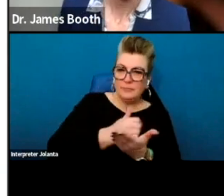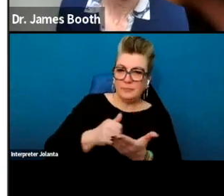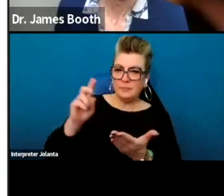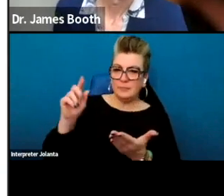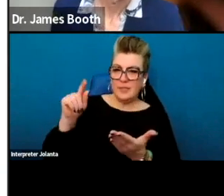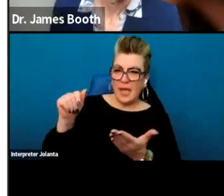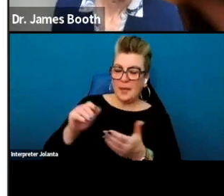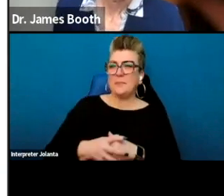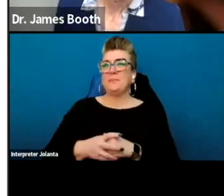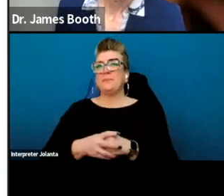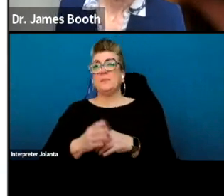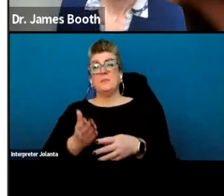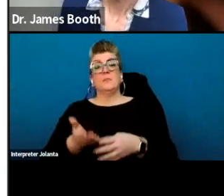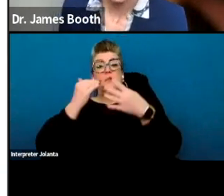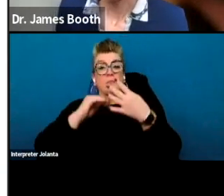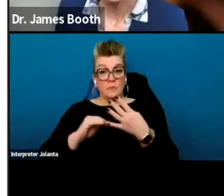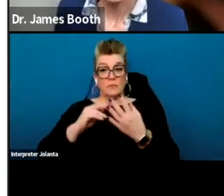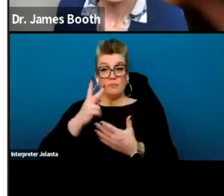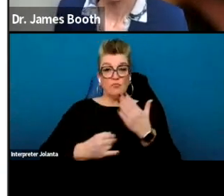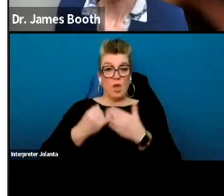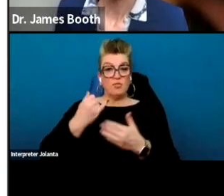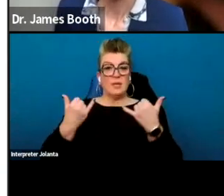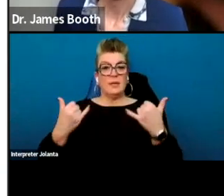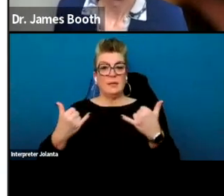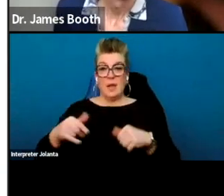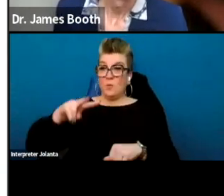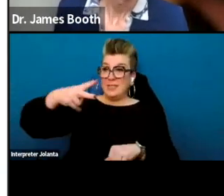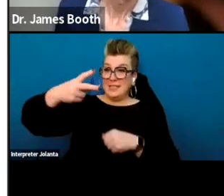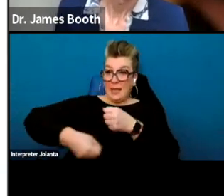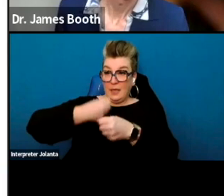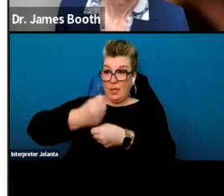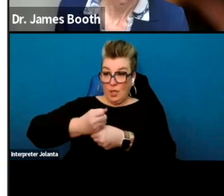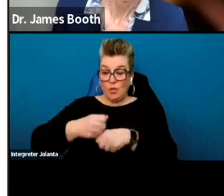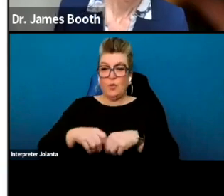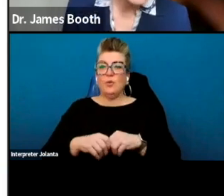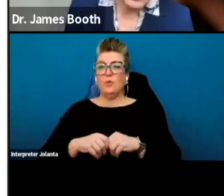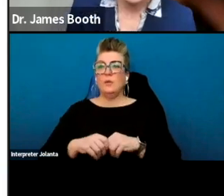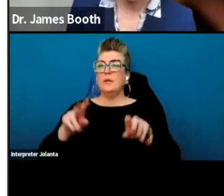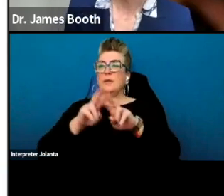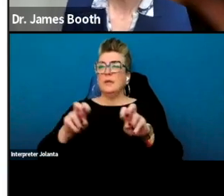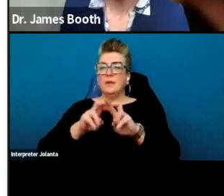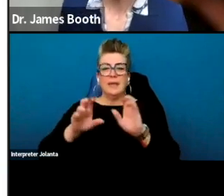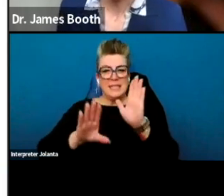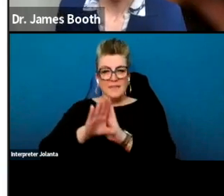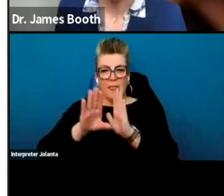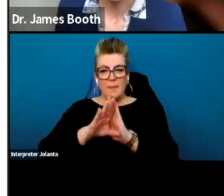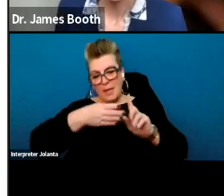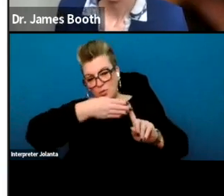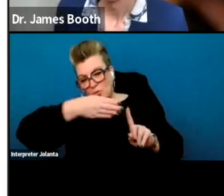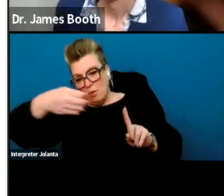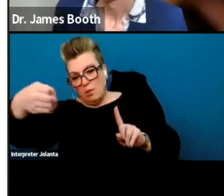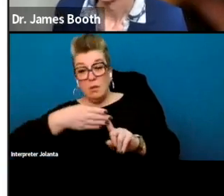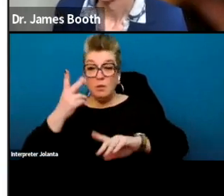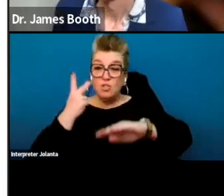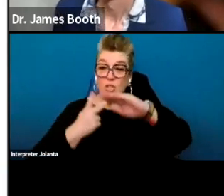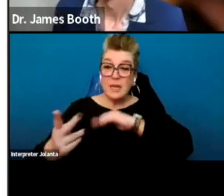Another project that we're about in the second year in is looking at developmental trajectories of late talkers.